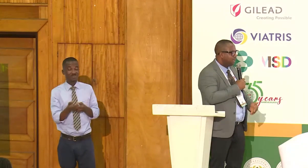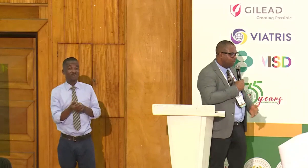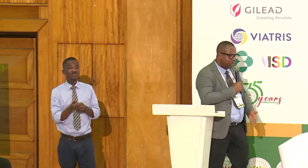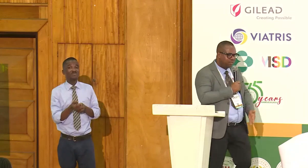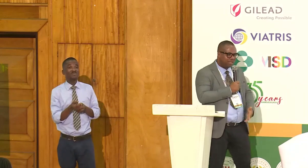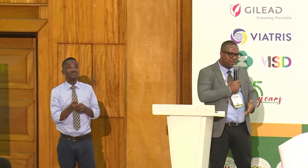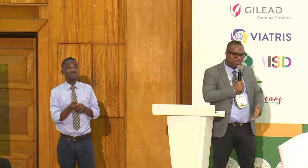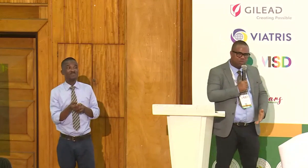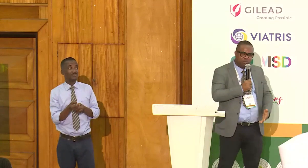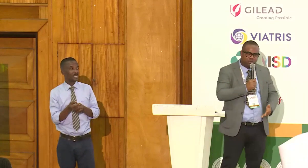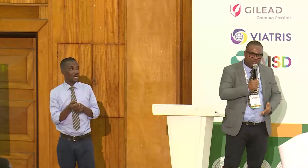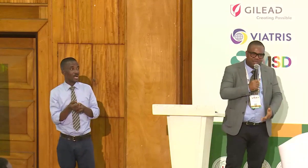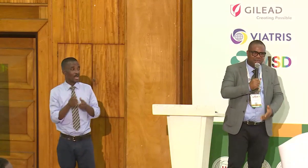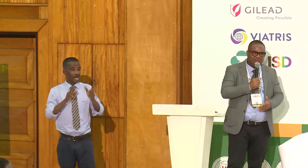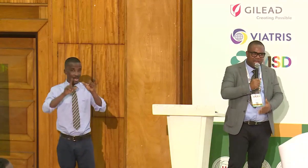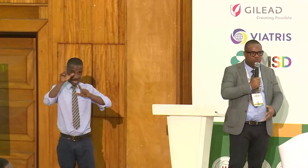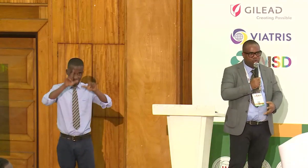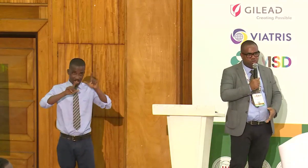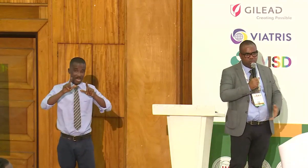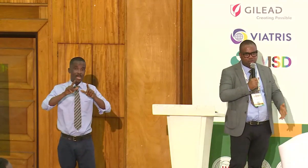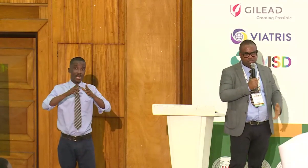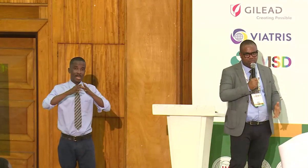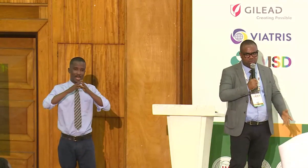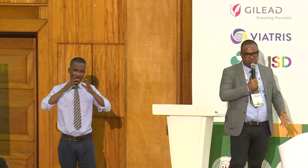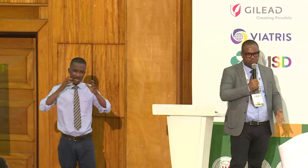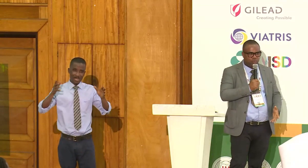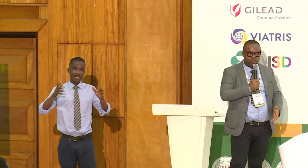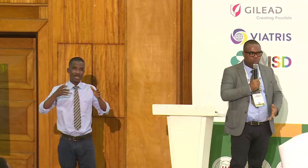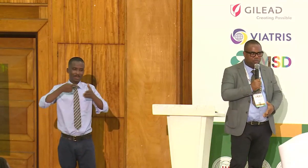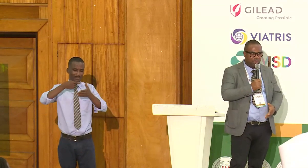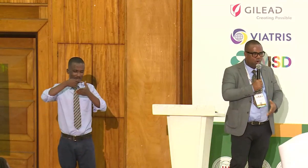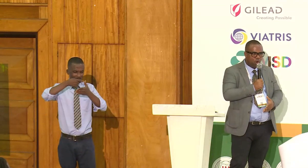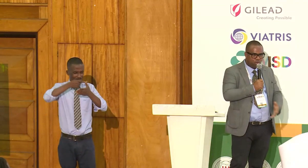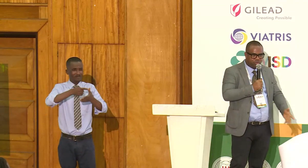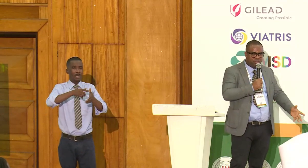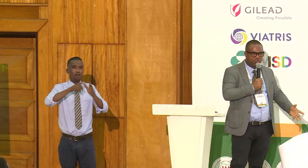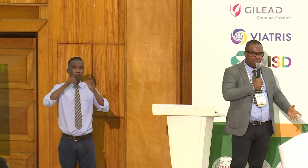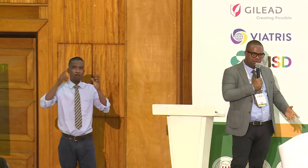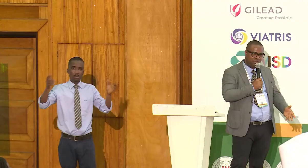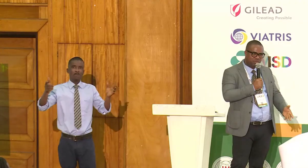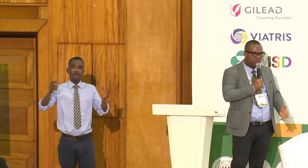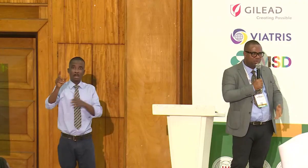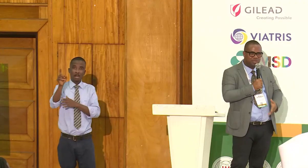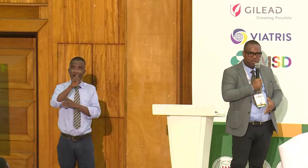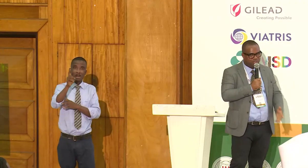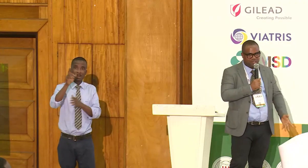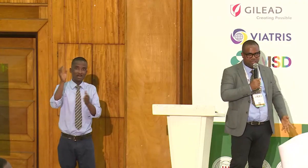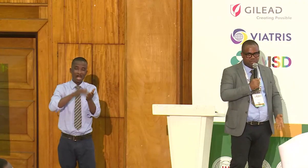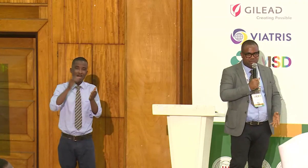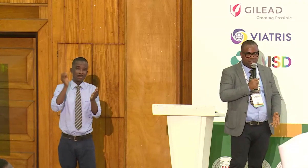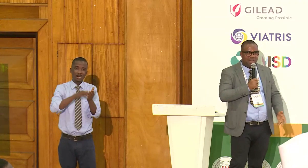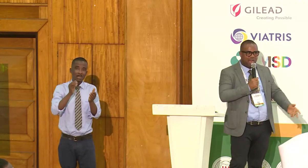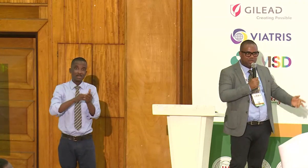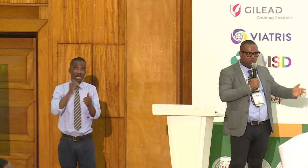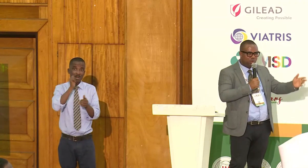the laboratories that are available process large volumes of samples. Some of them hundreds of thousands of samples on a daily